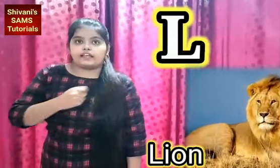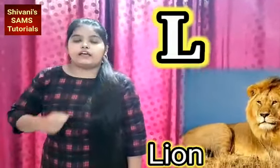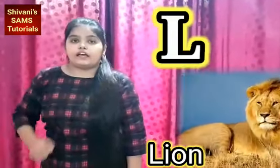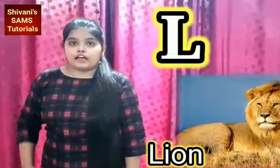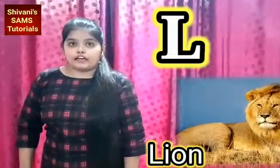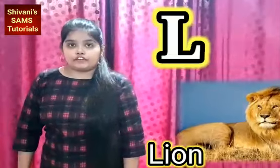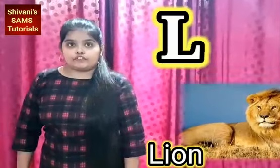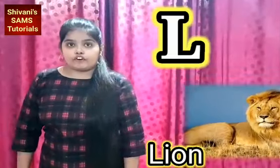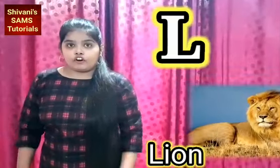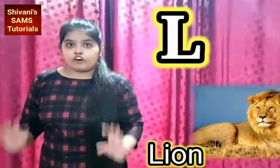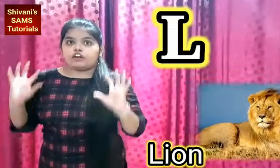L for